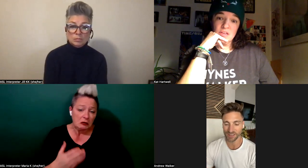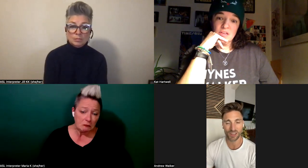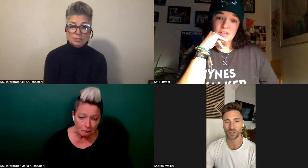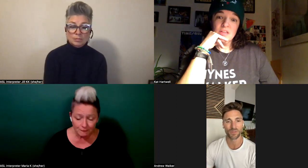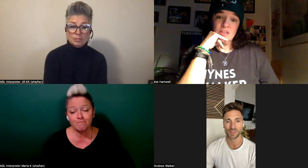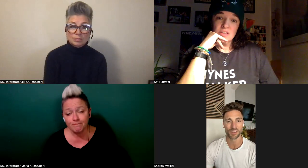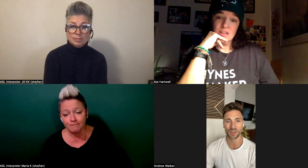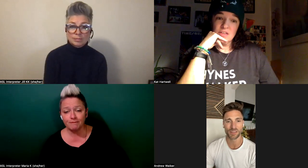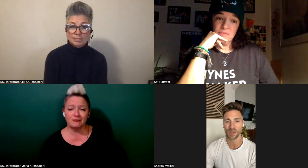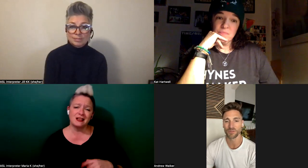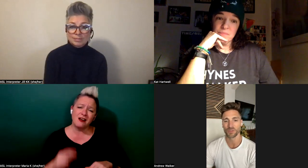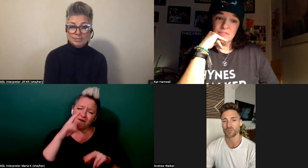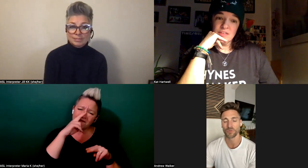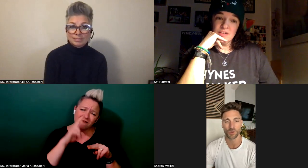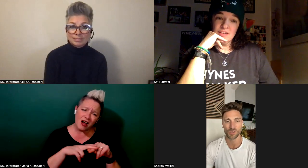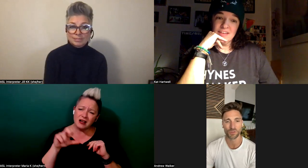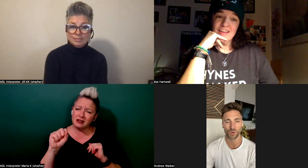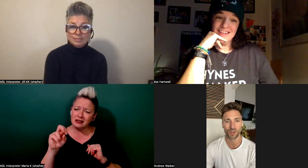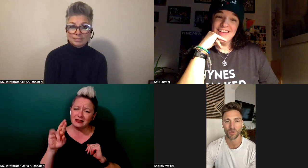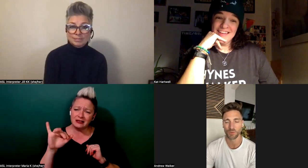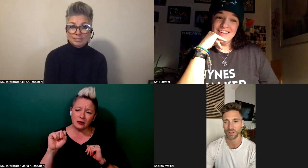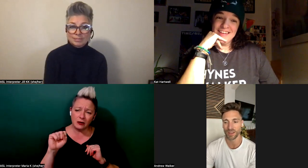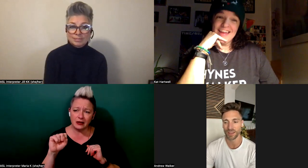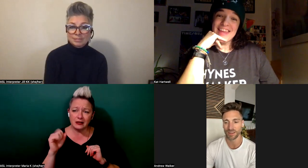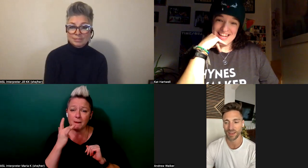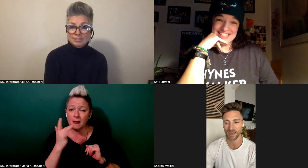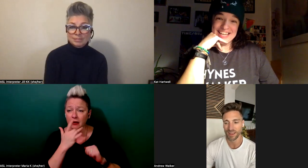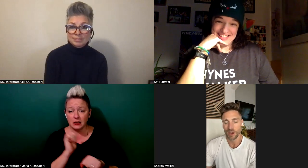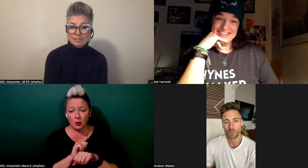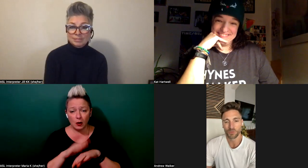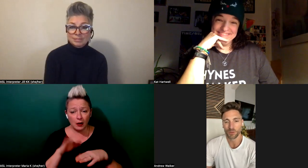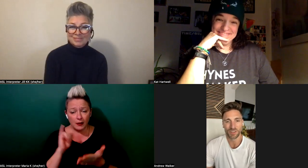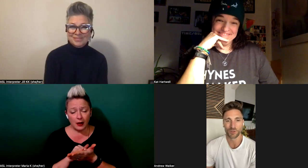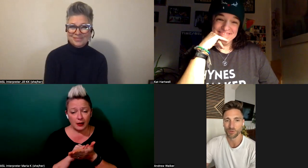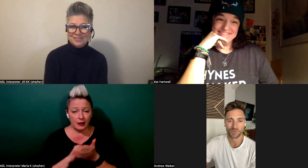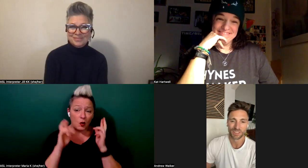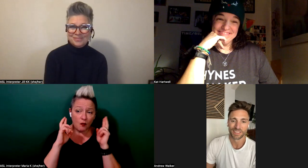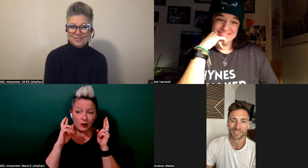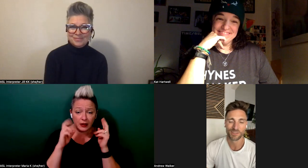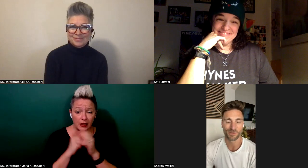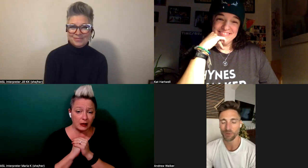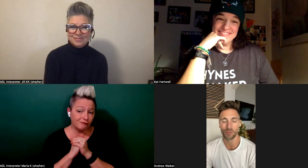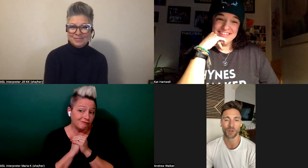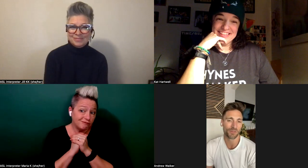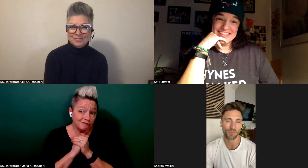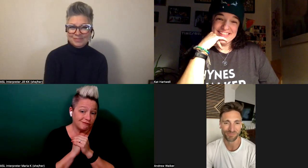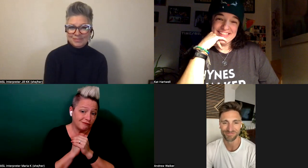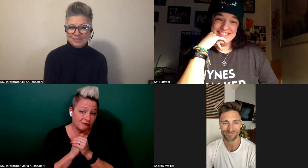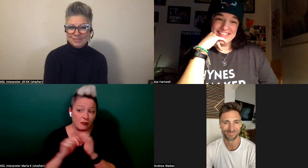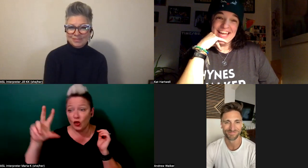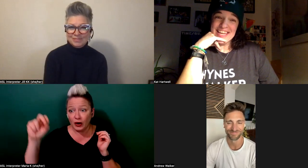it's such a fun series. I feel so fortunate to work on them, and hopefully we do, you know, 30